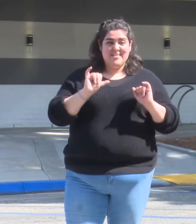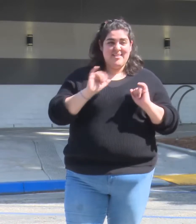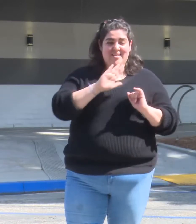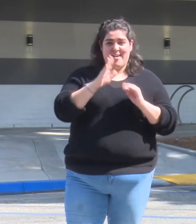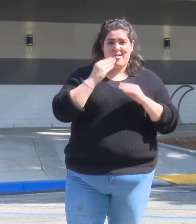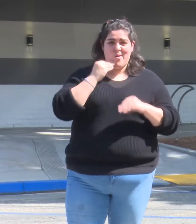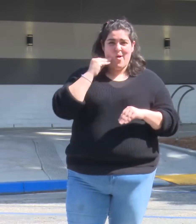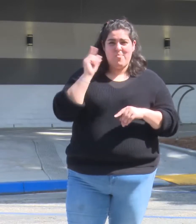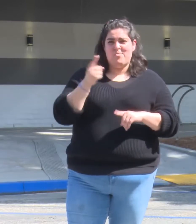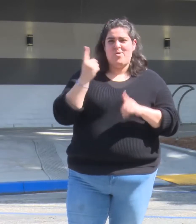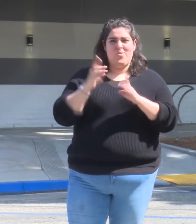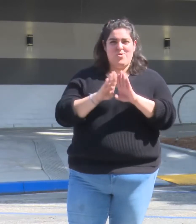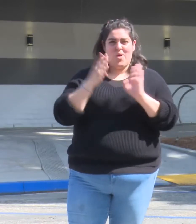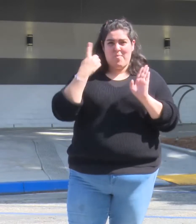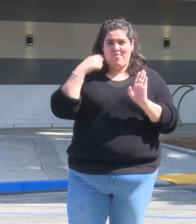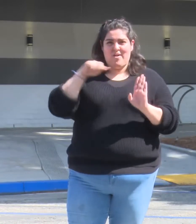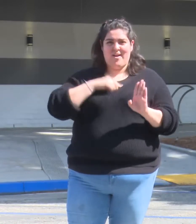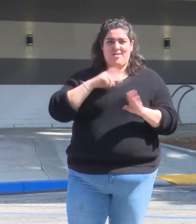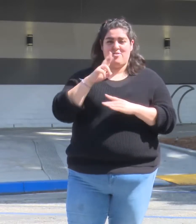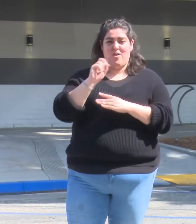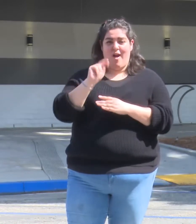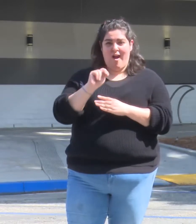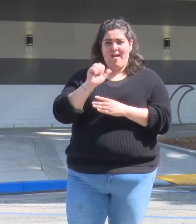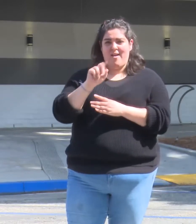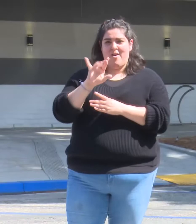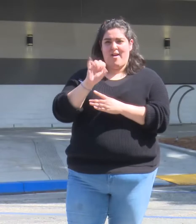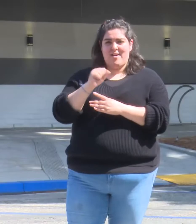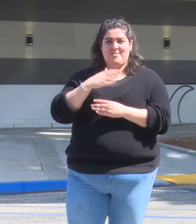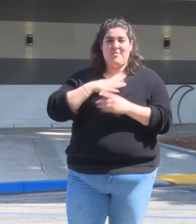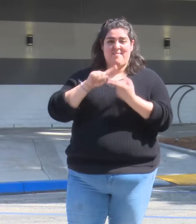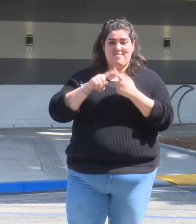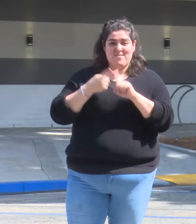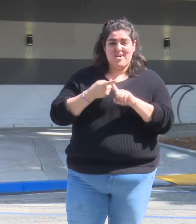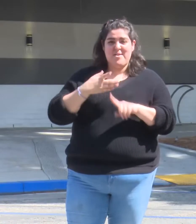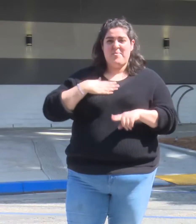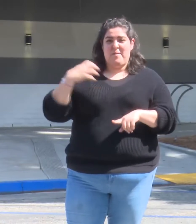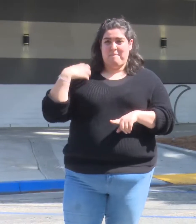organizations. Thank you so much. Ron R is my friend, my boss.